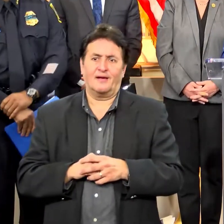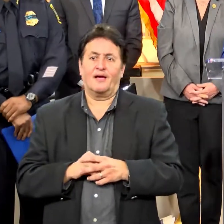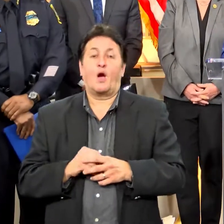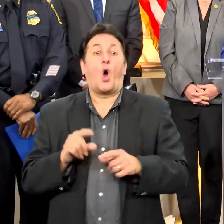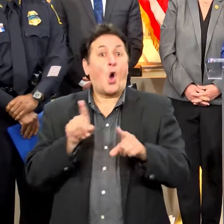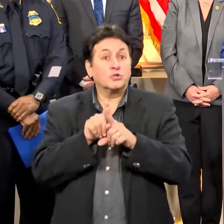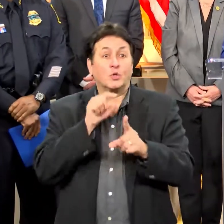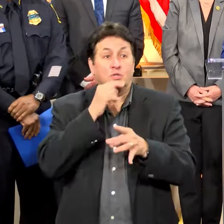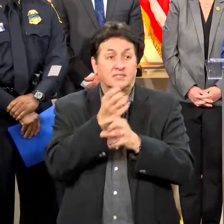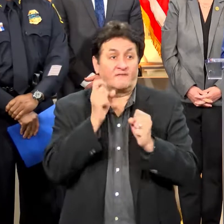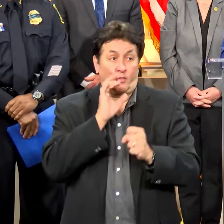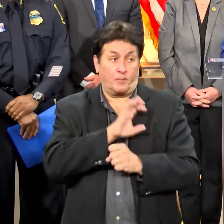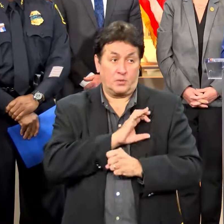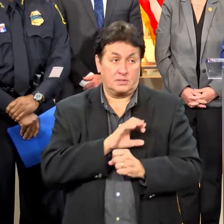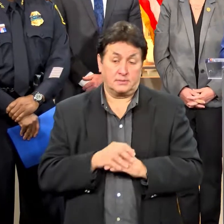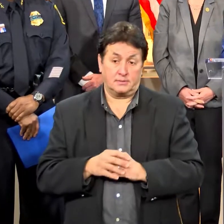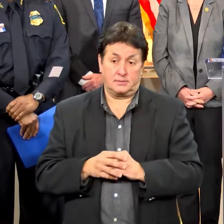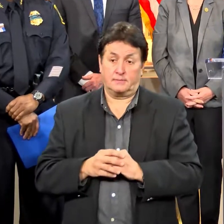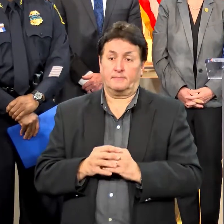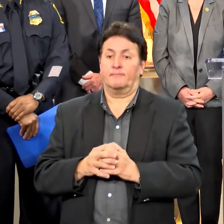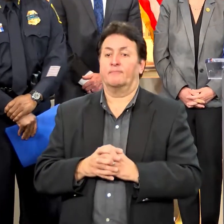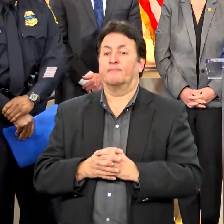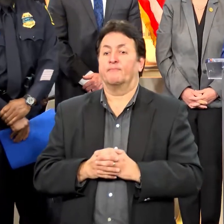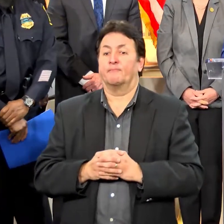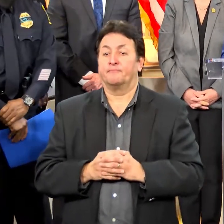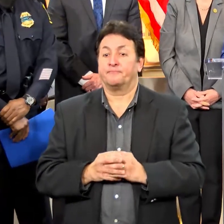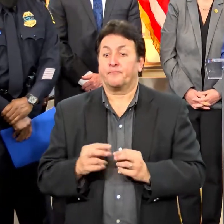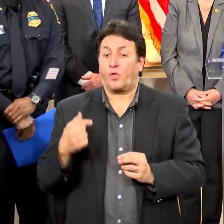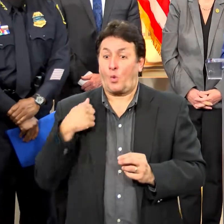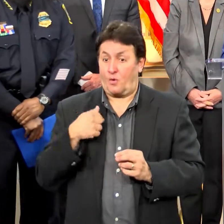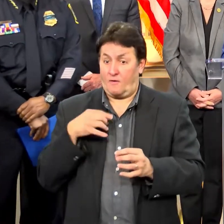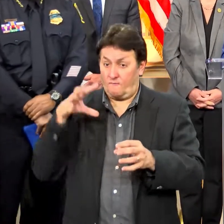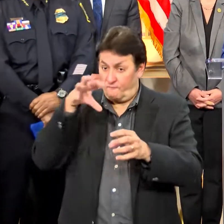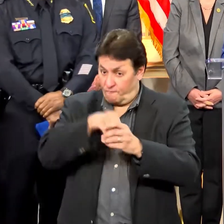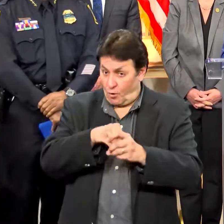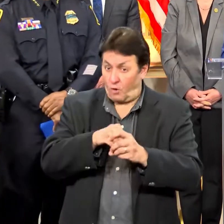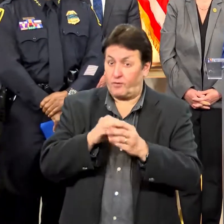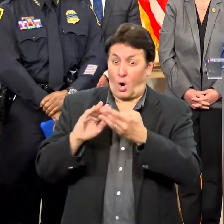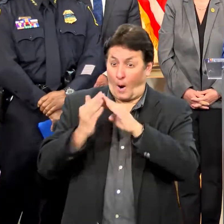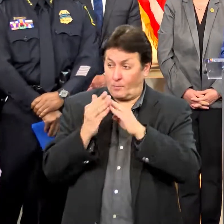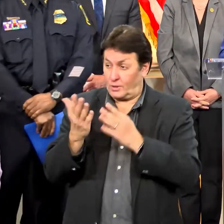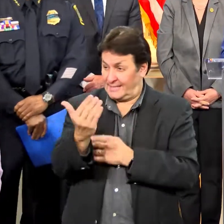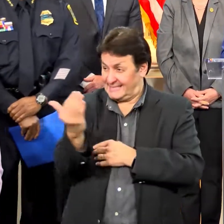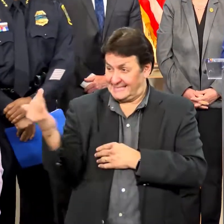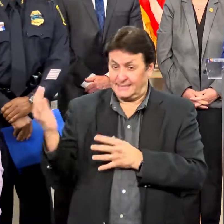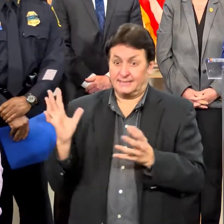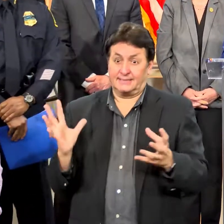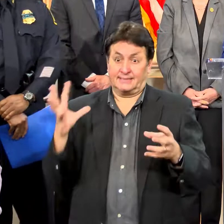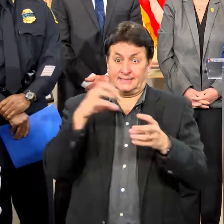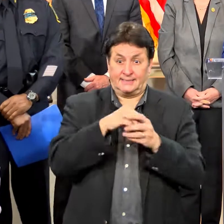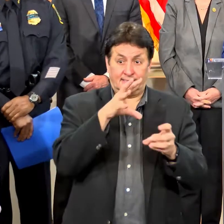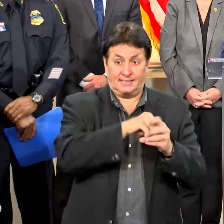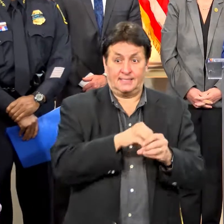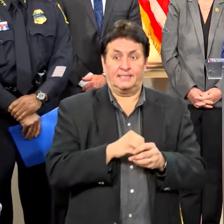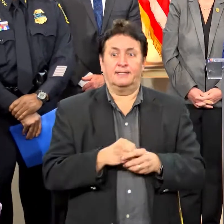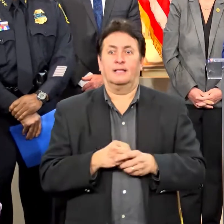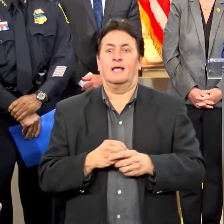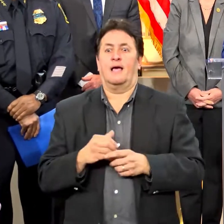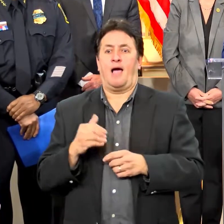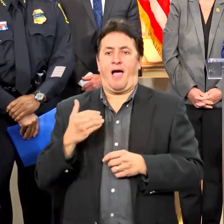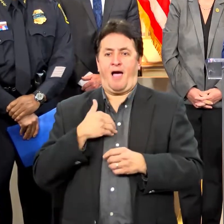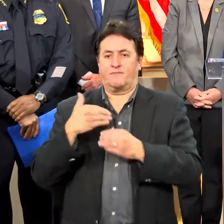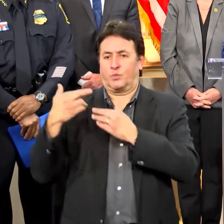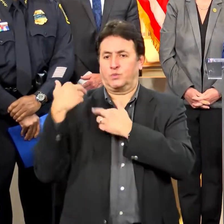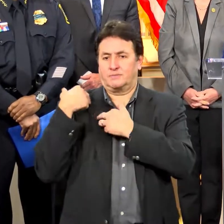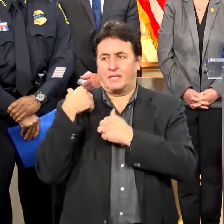join in, and I'm asking the business community to join in, because they have a role to play. Many of